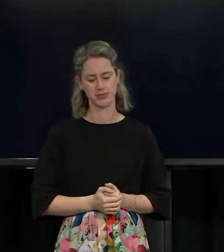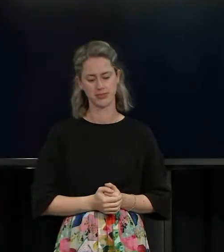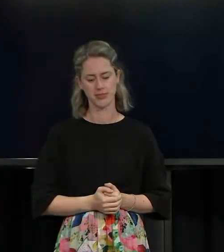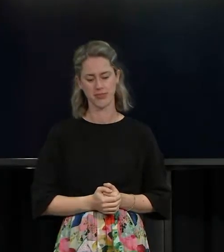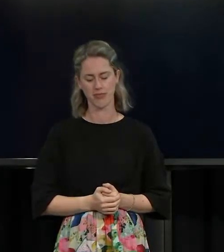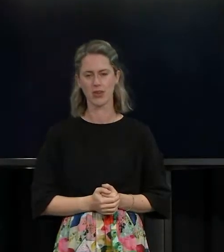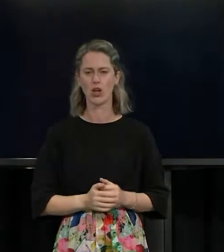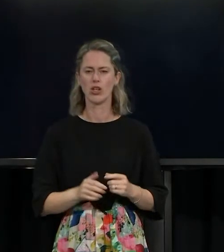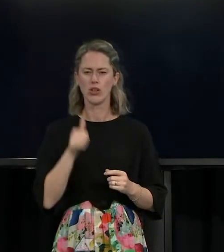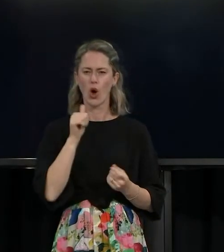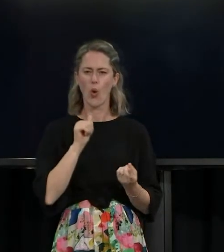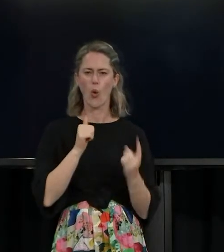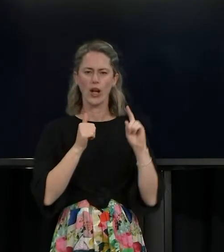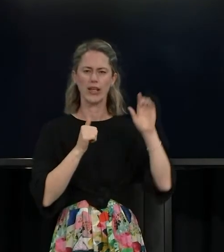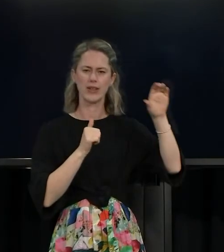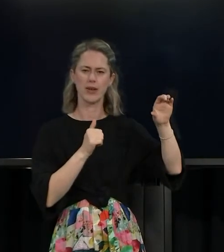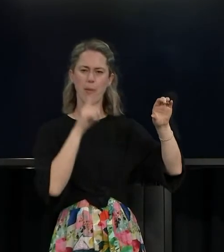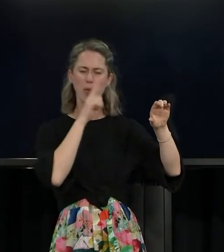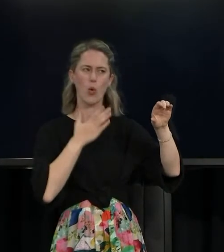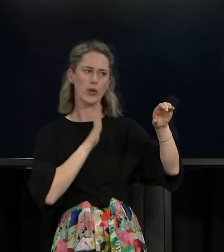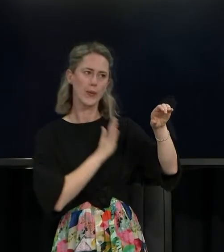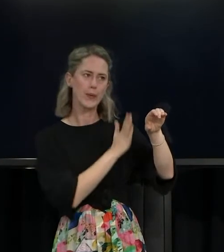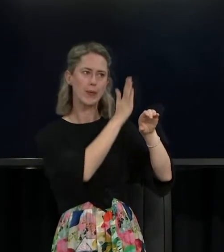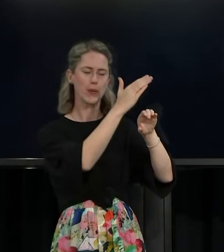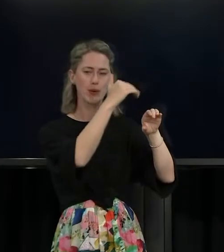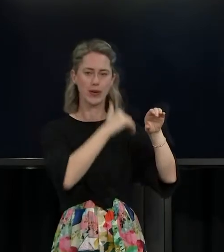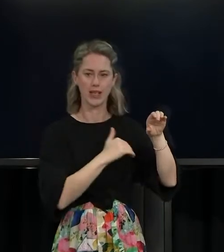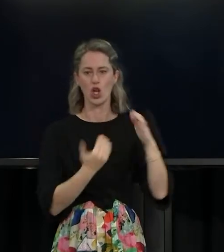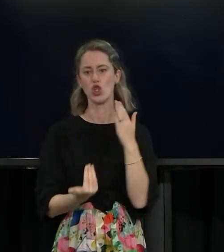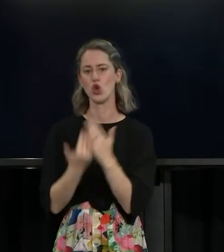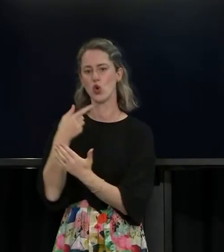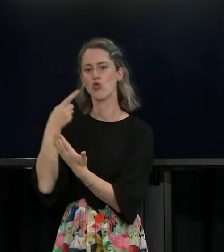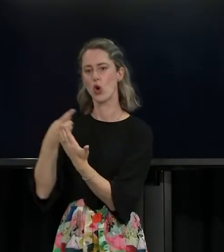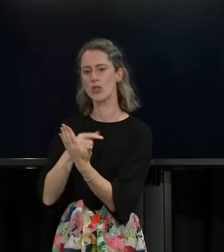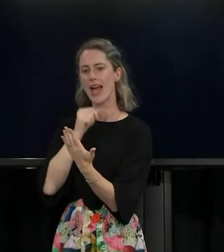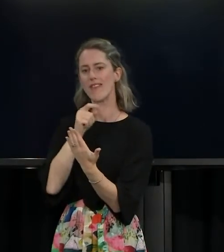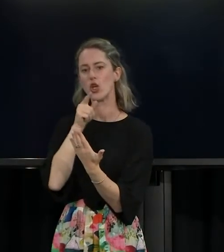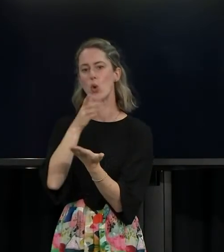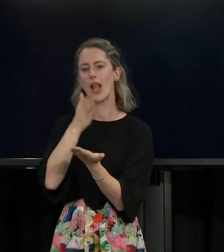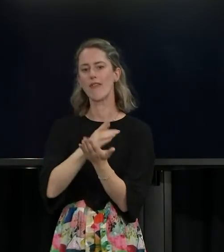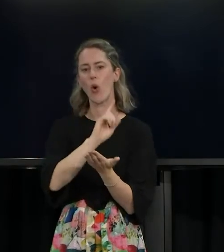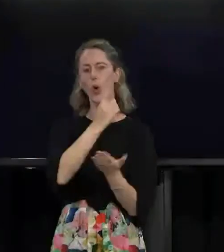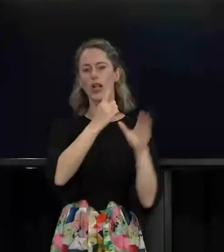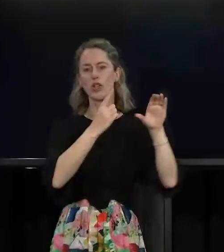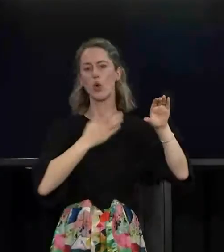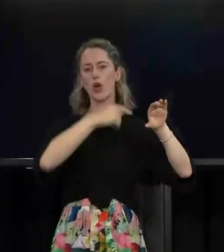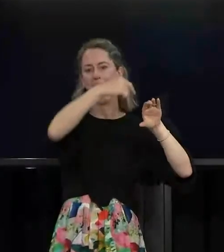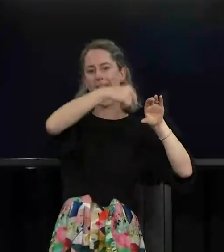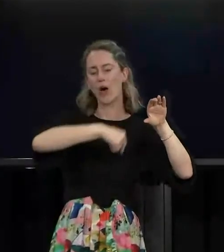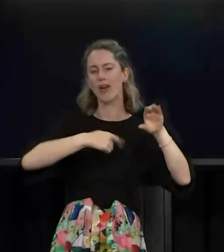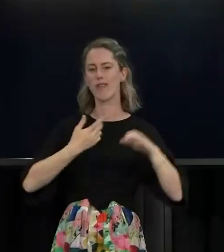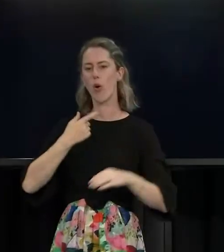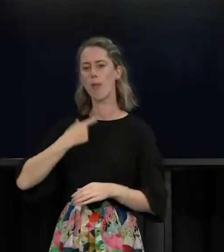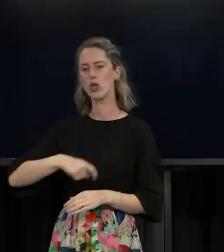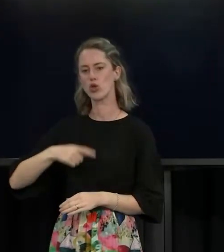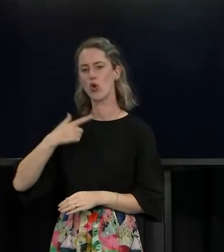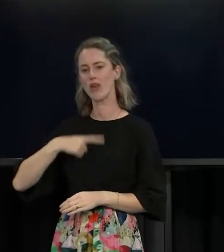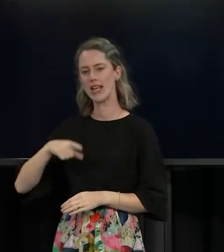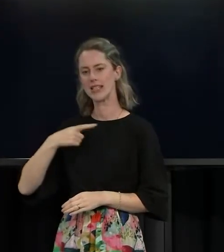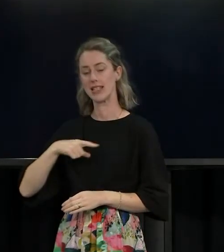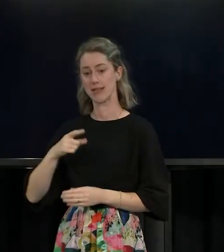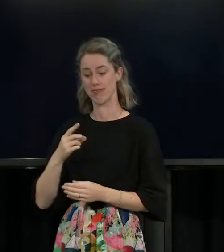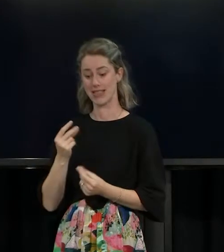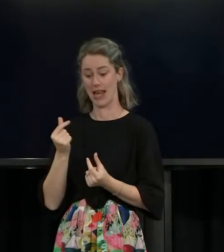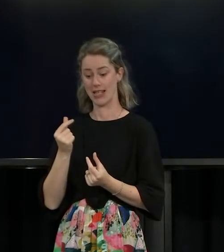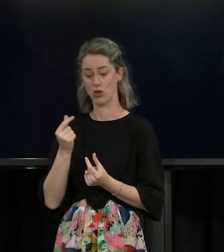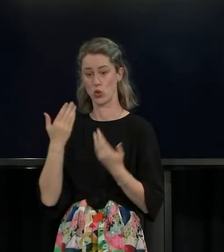level boundaries, there's a new testing requirement for people who need to travel out of Auckland for personal reasons that comes into effect